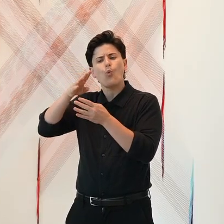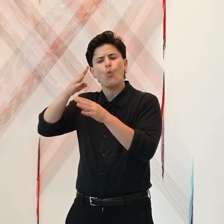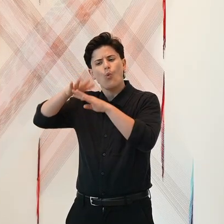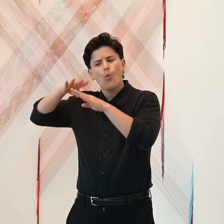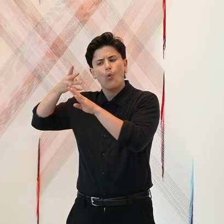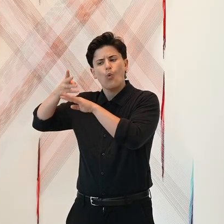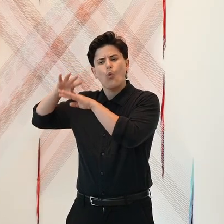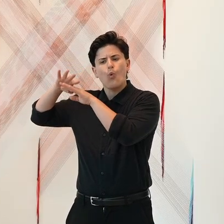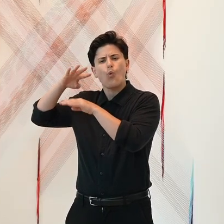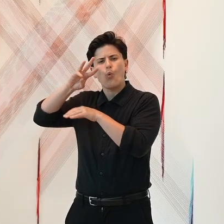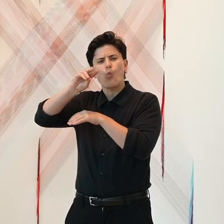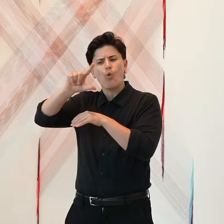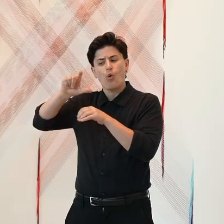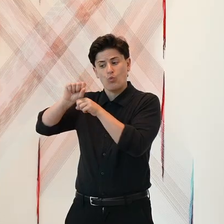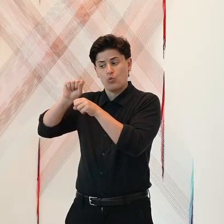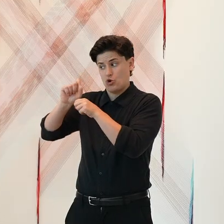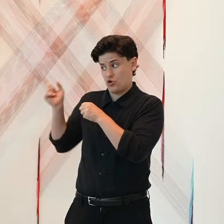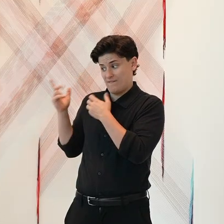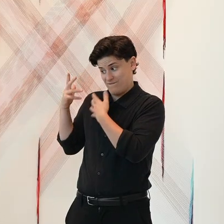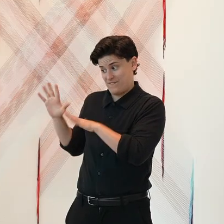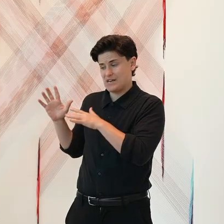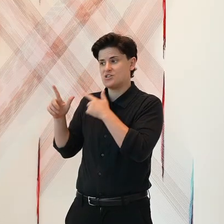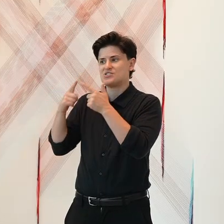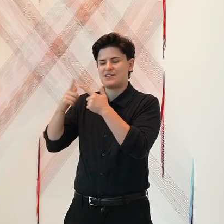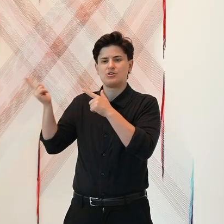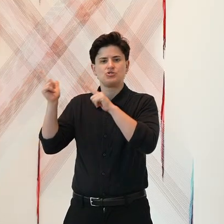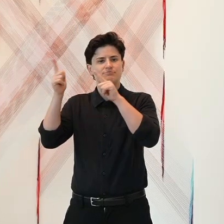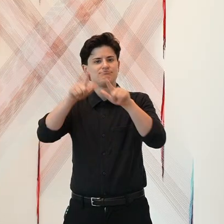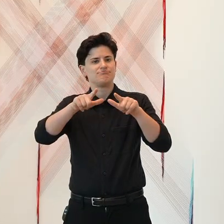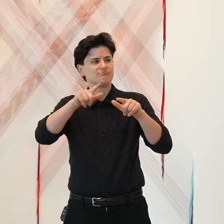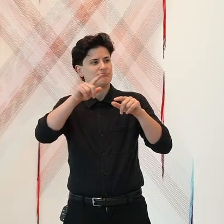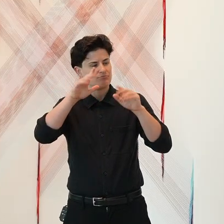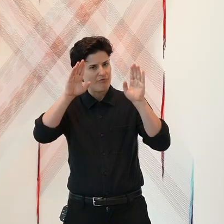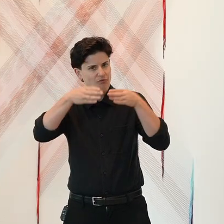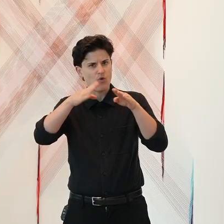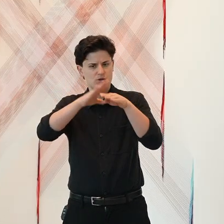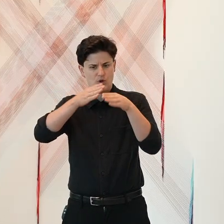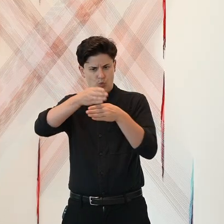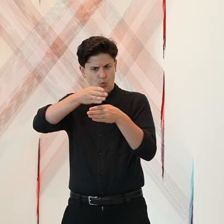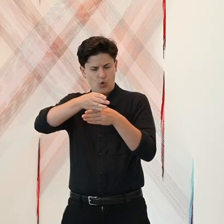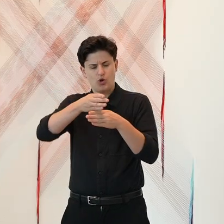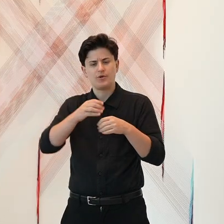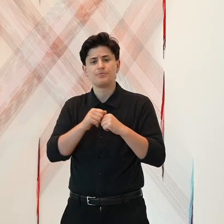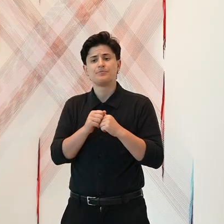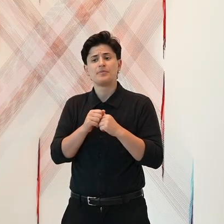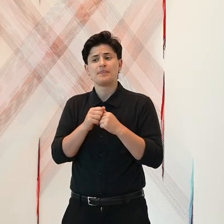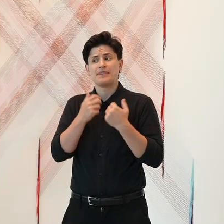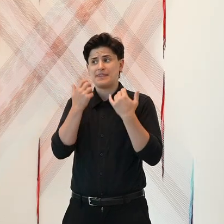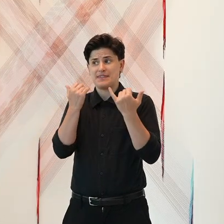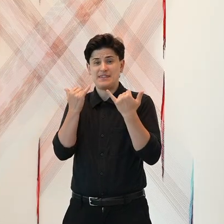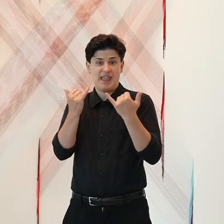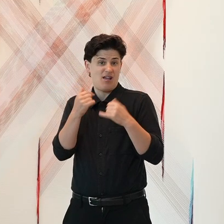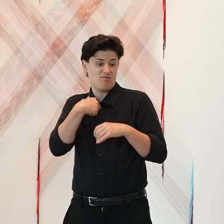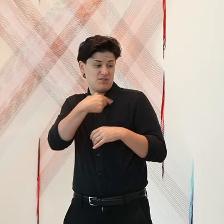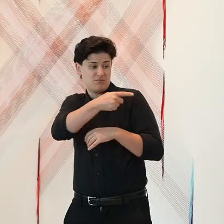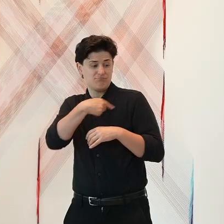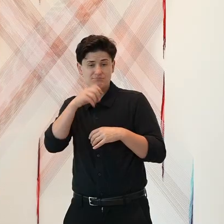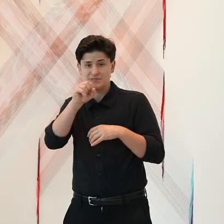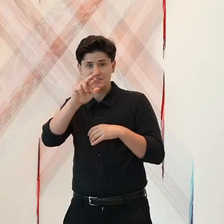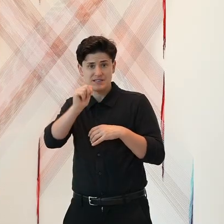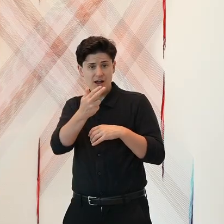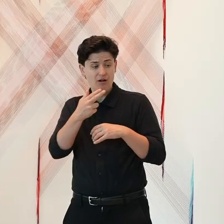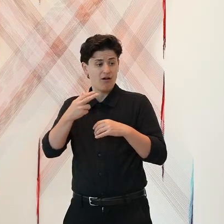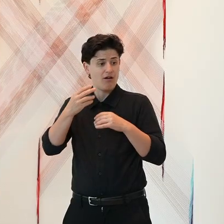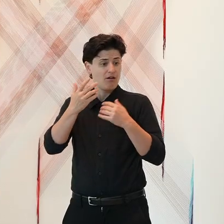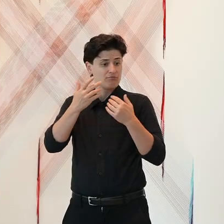be back doing that kind of stuff. But that's how we got together and turned into a great friendship. And we